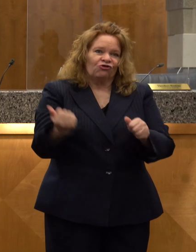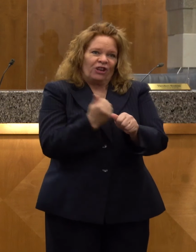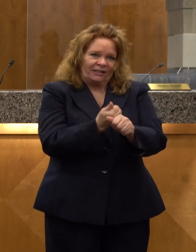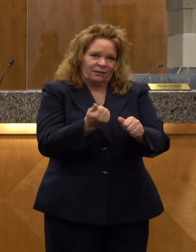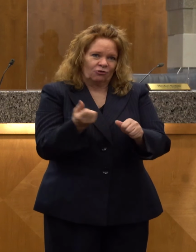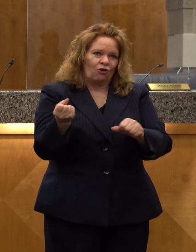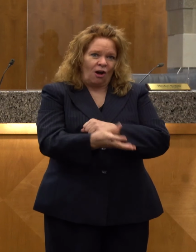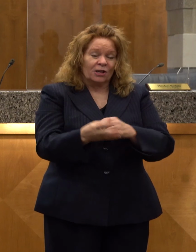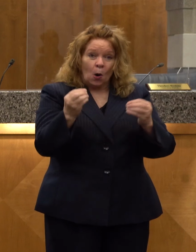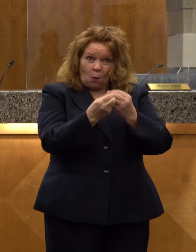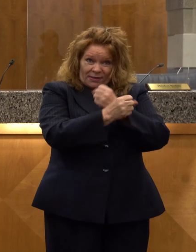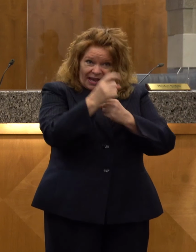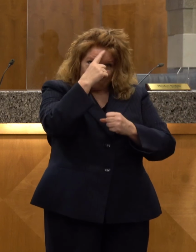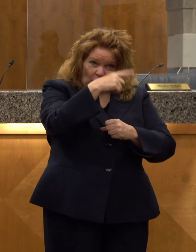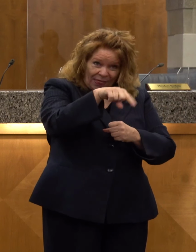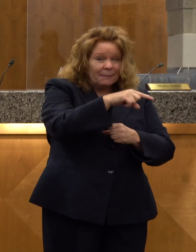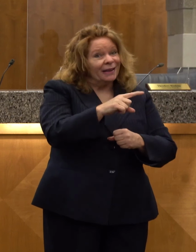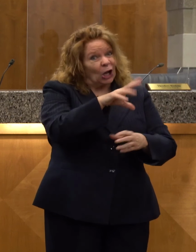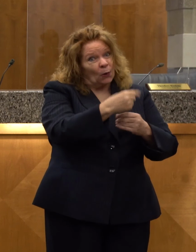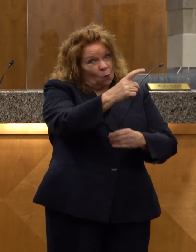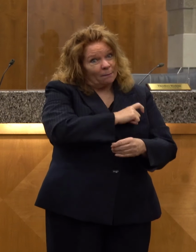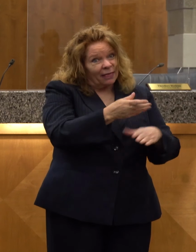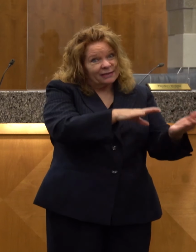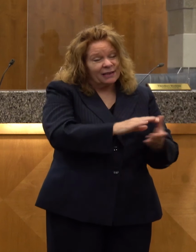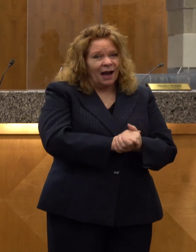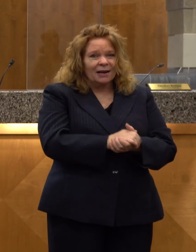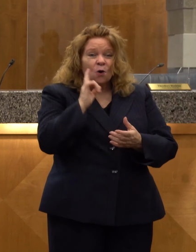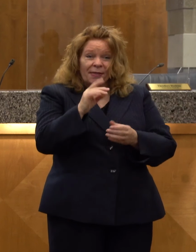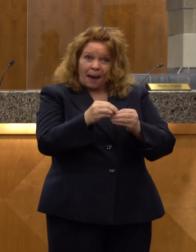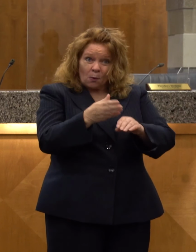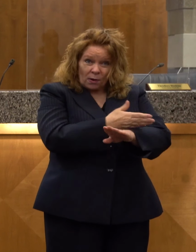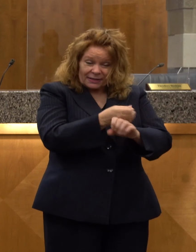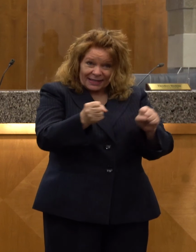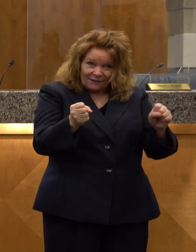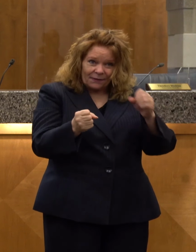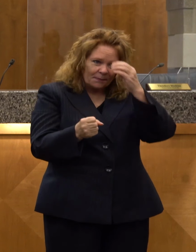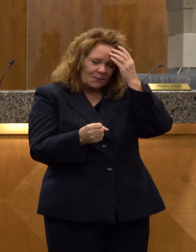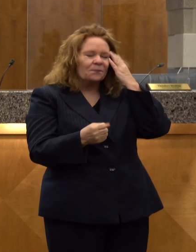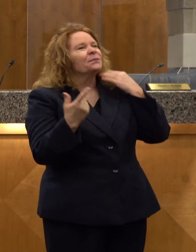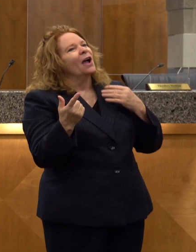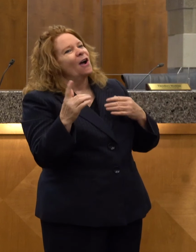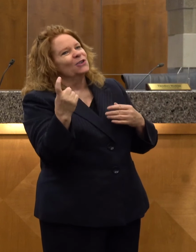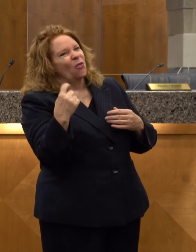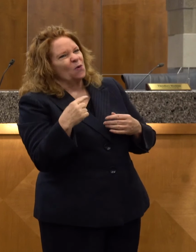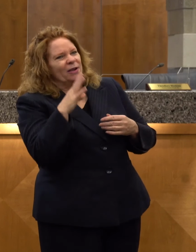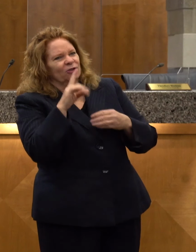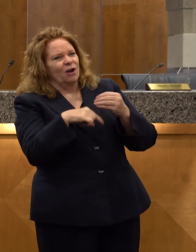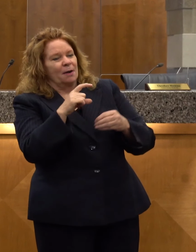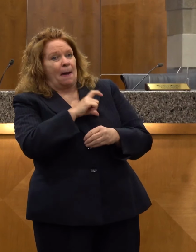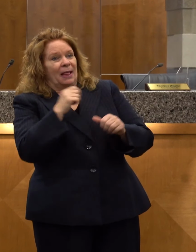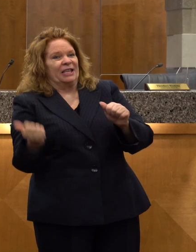make things safer for them, or will it prevent them from having to chase? So the question is about